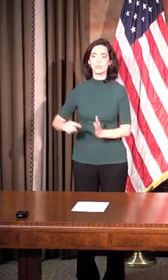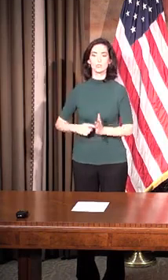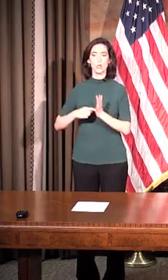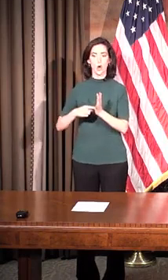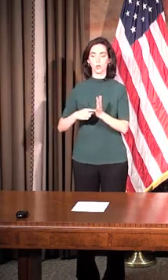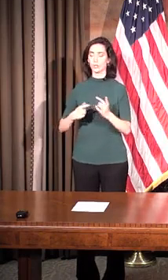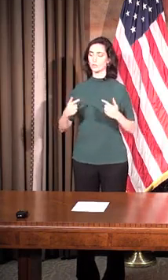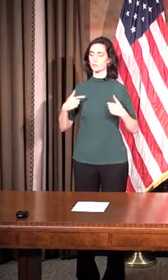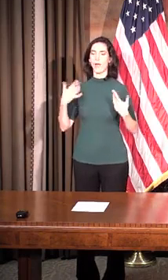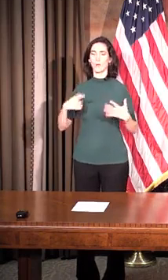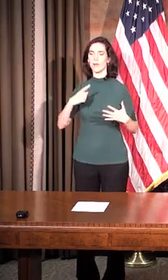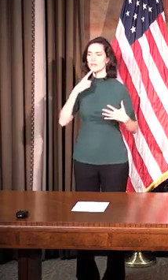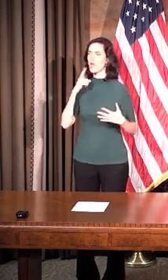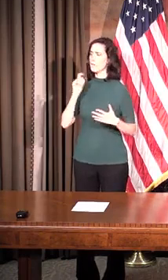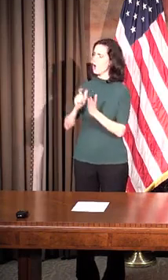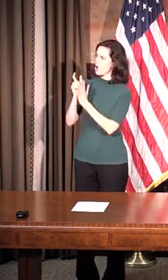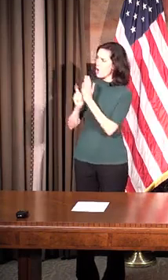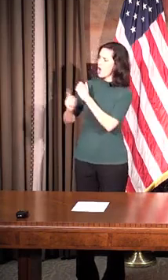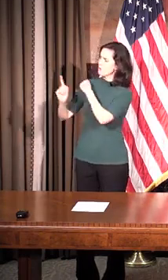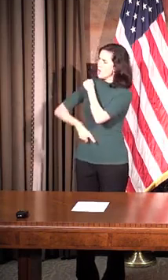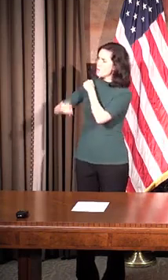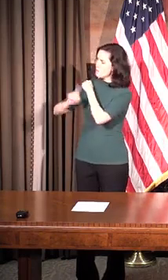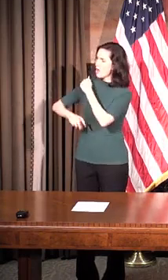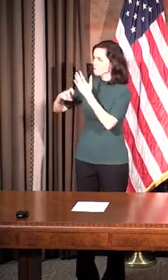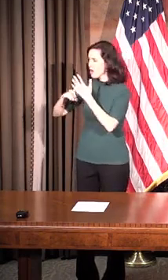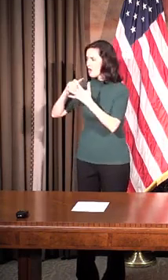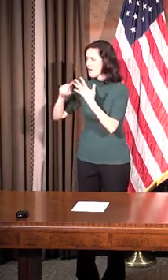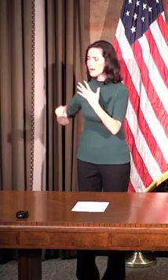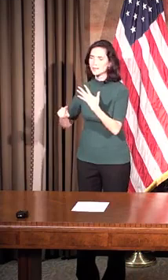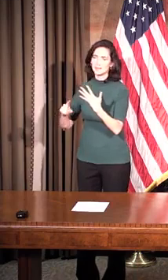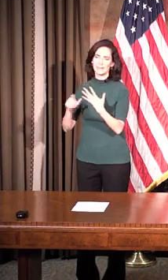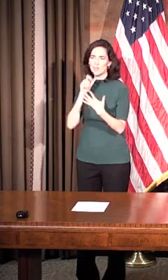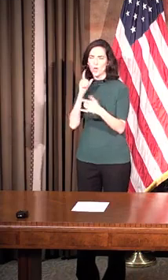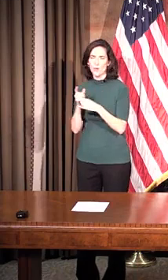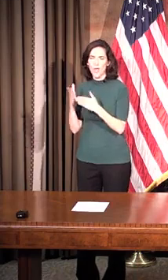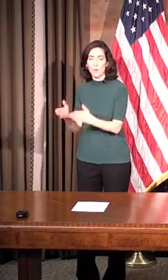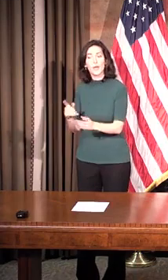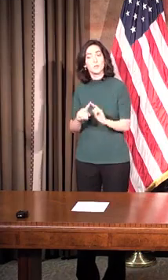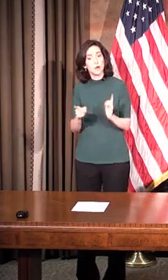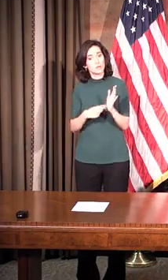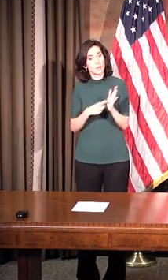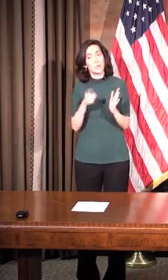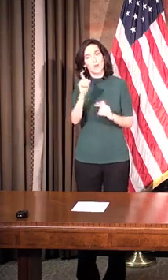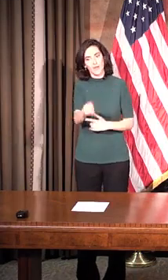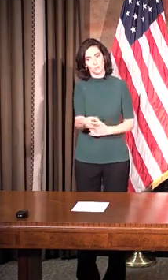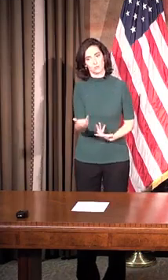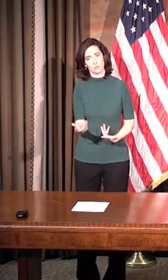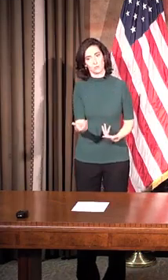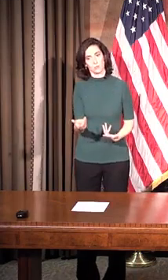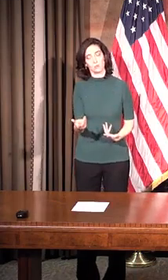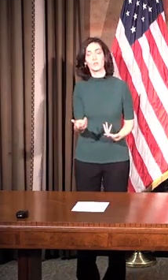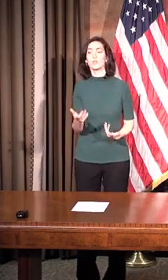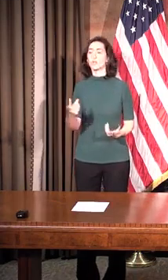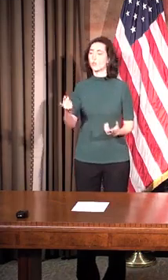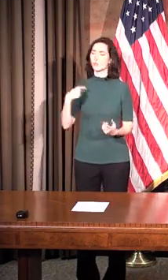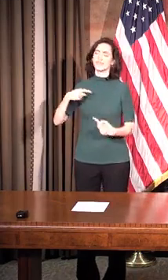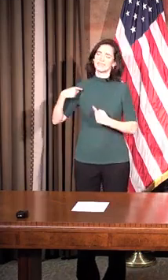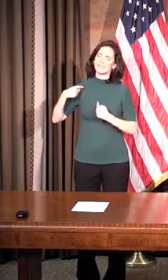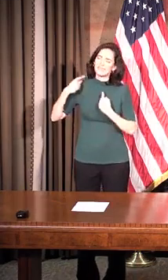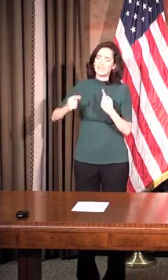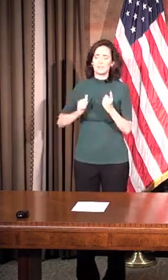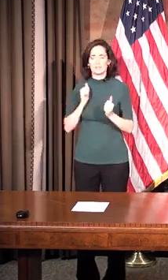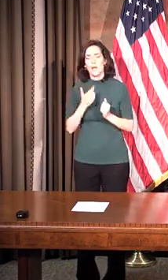way through. However, enforcement is critical. We have always bent over backwards to work